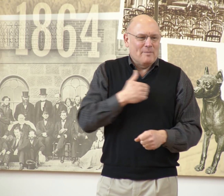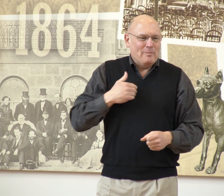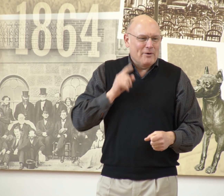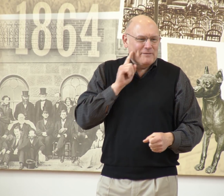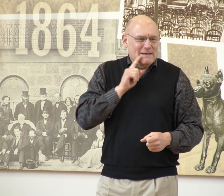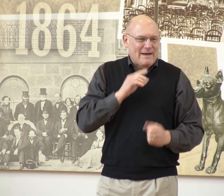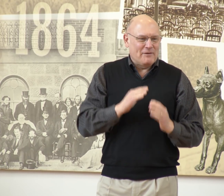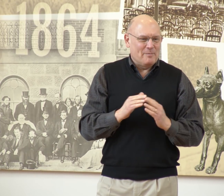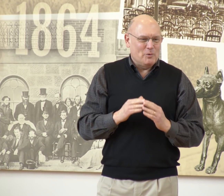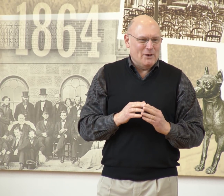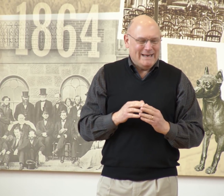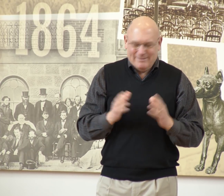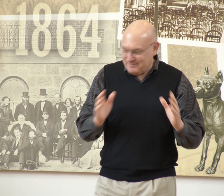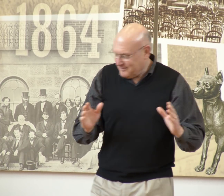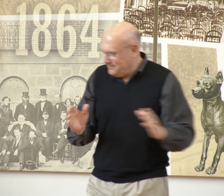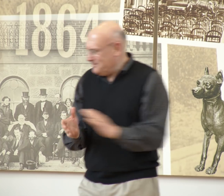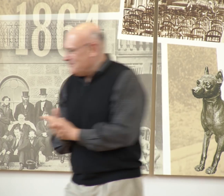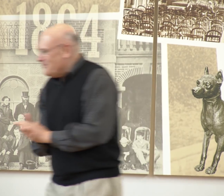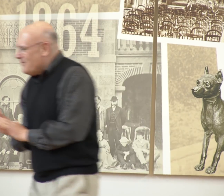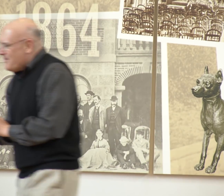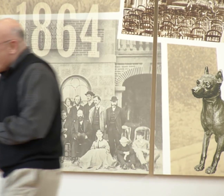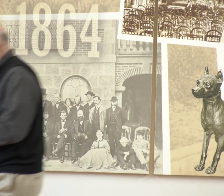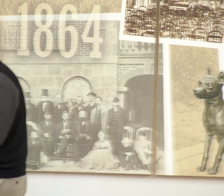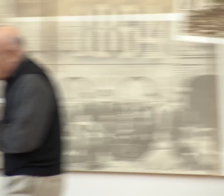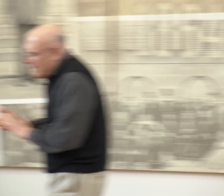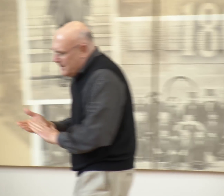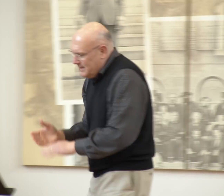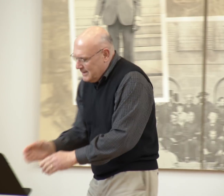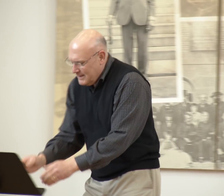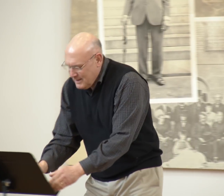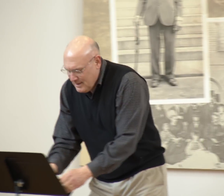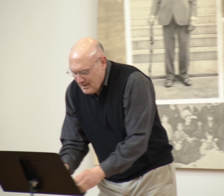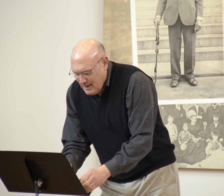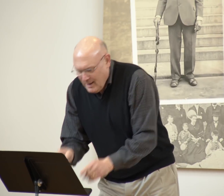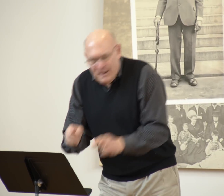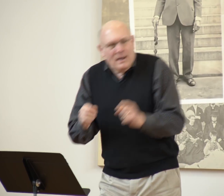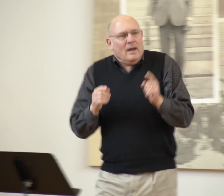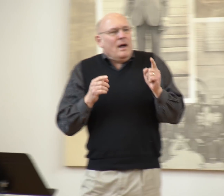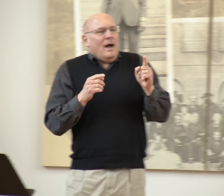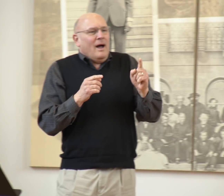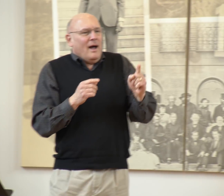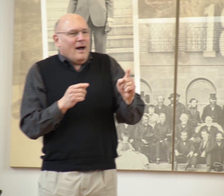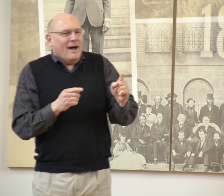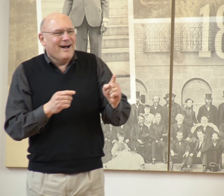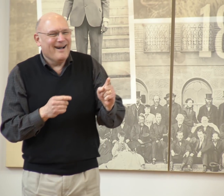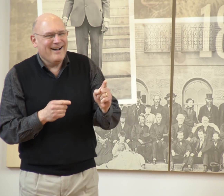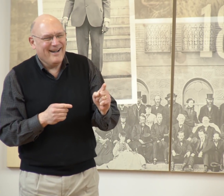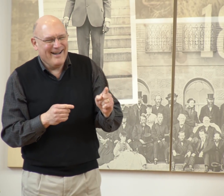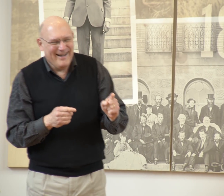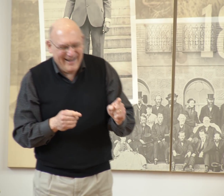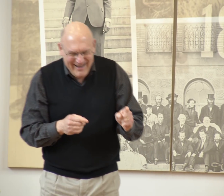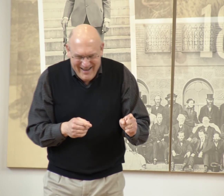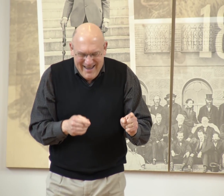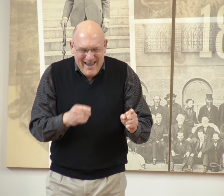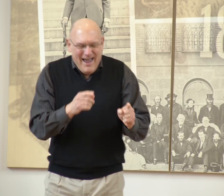moment on, I felt like I was a full member of the deaf community.